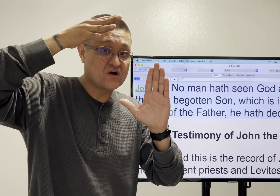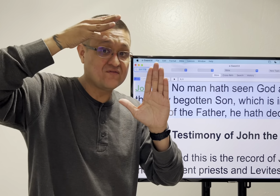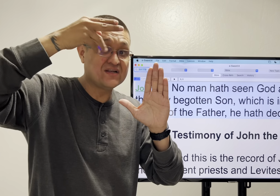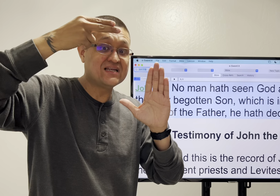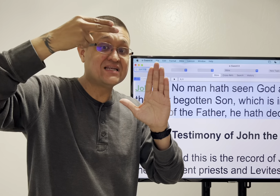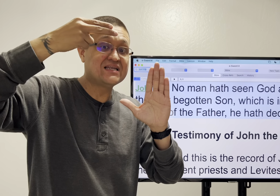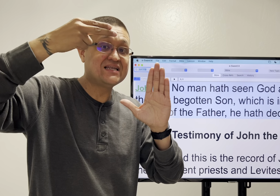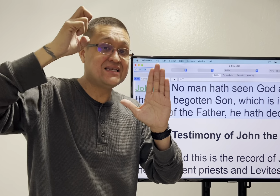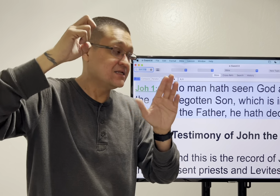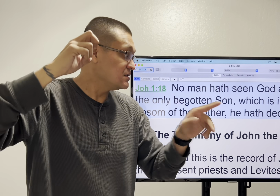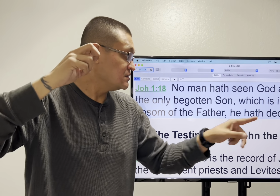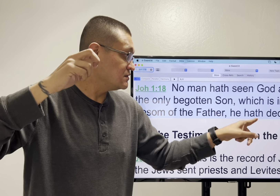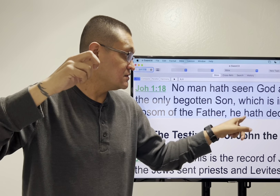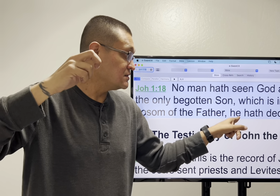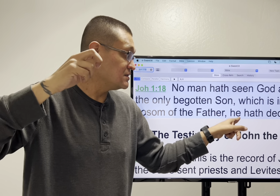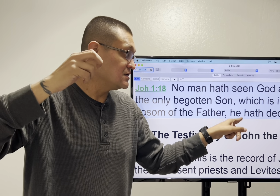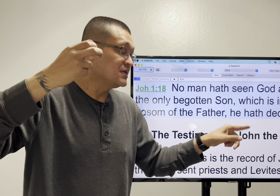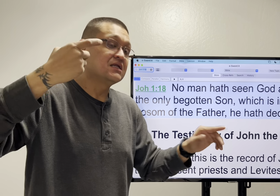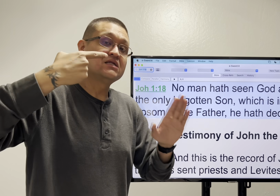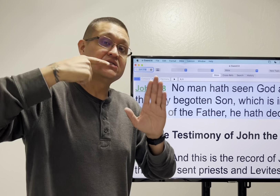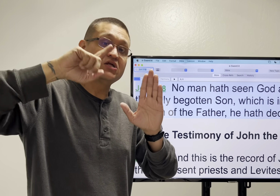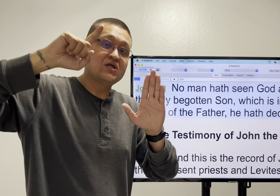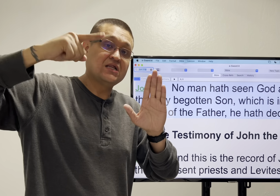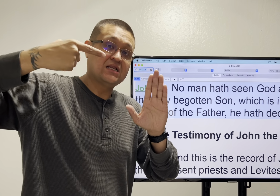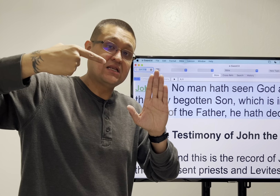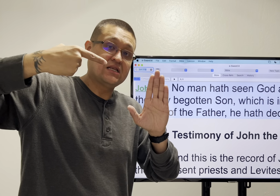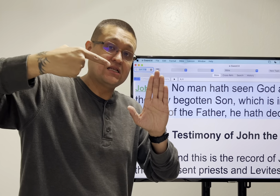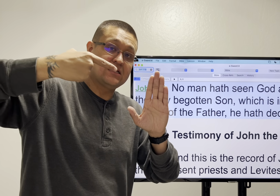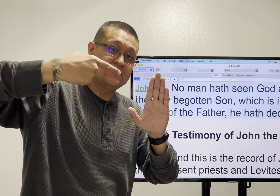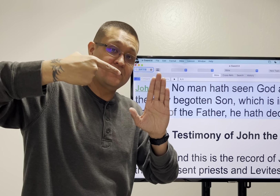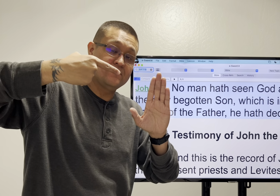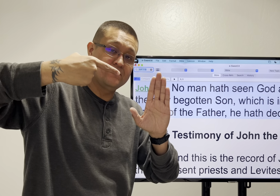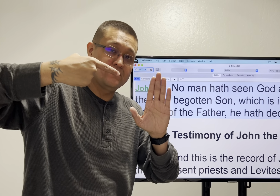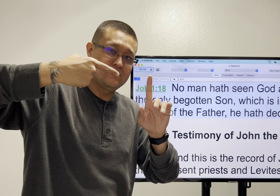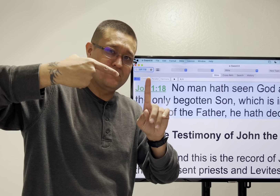Again, it says the only begotten Son, which is in the bosom of the Father. He